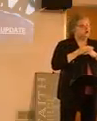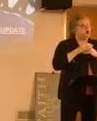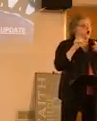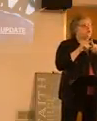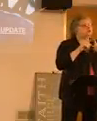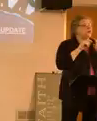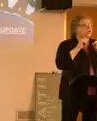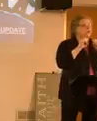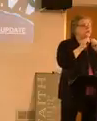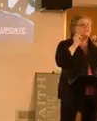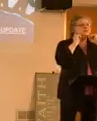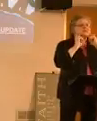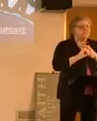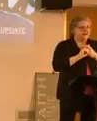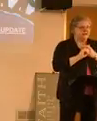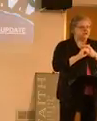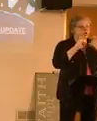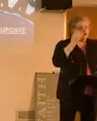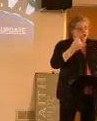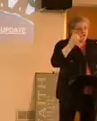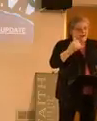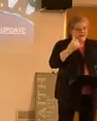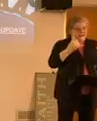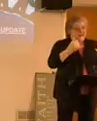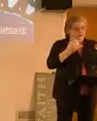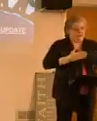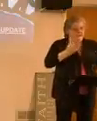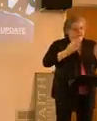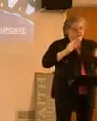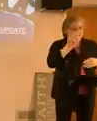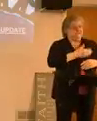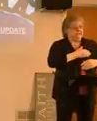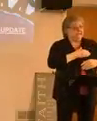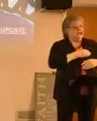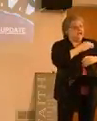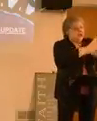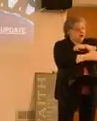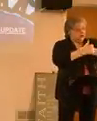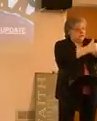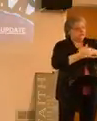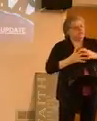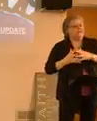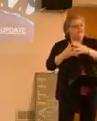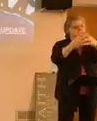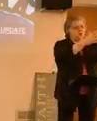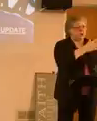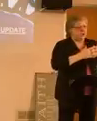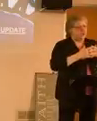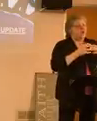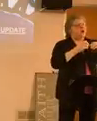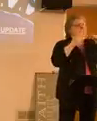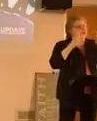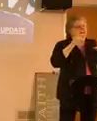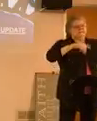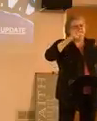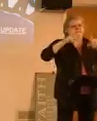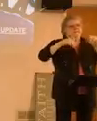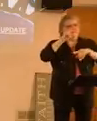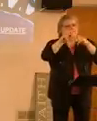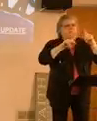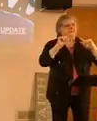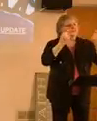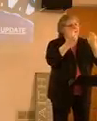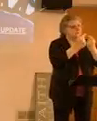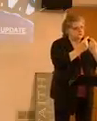his work is cross-cultural right here in our own country. We are a diverse country, and our ministries and missionaries must also